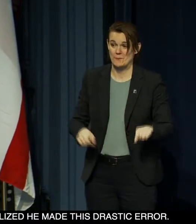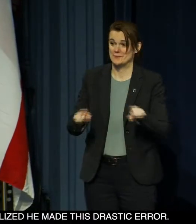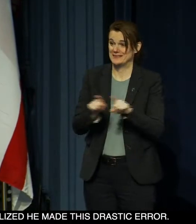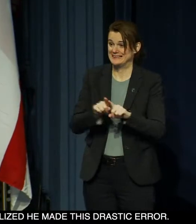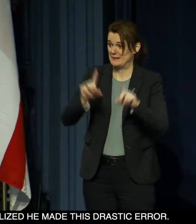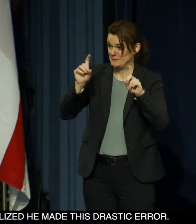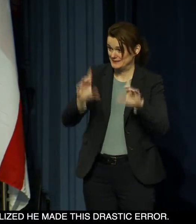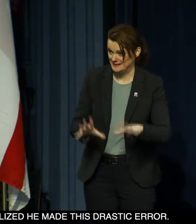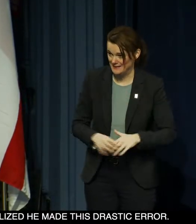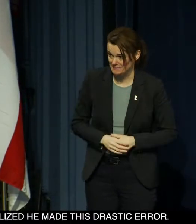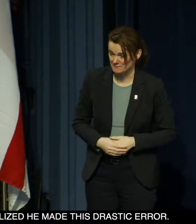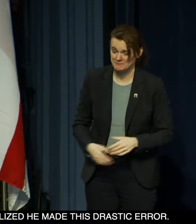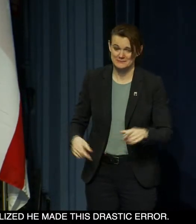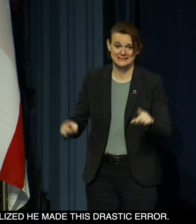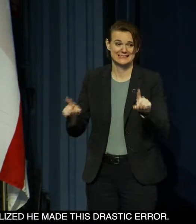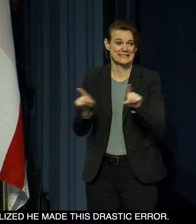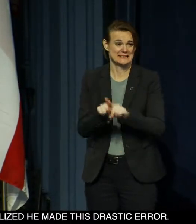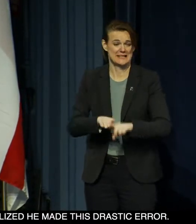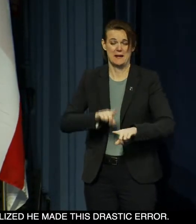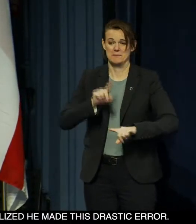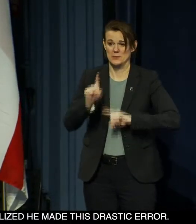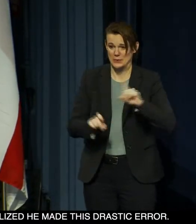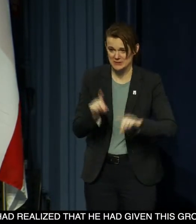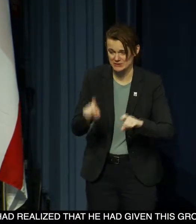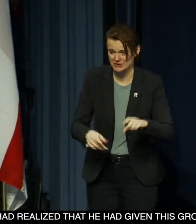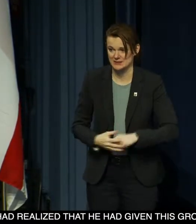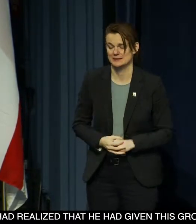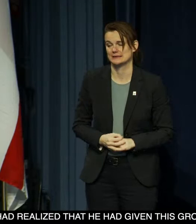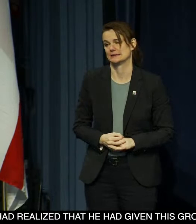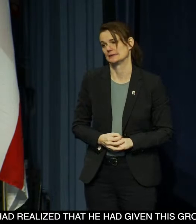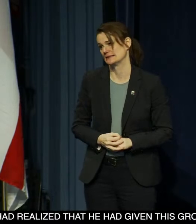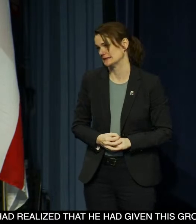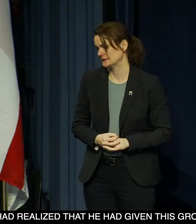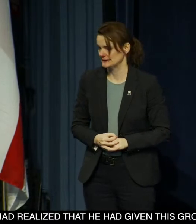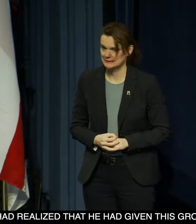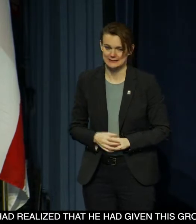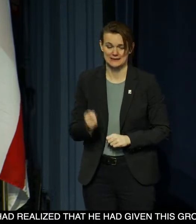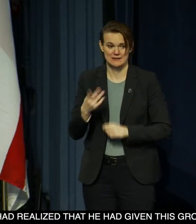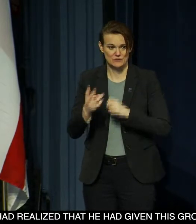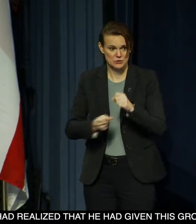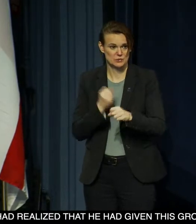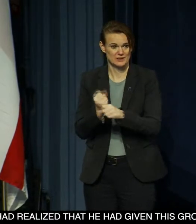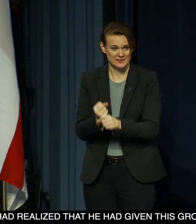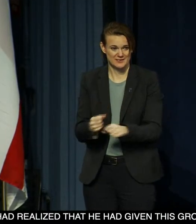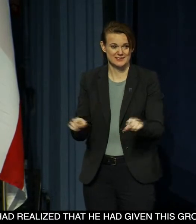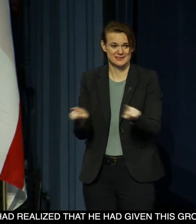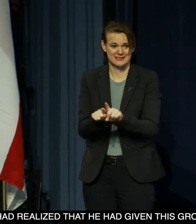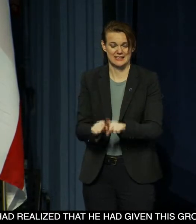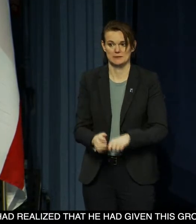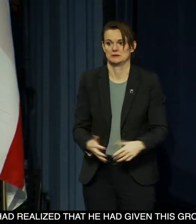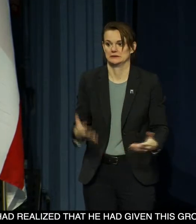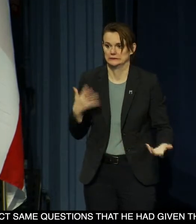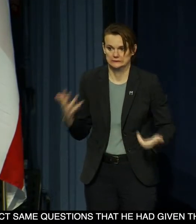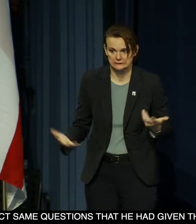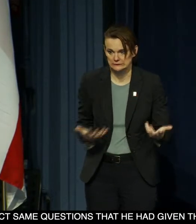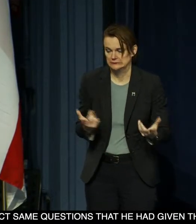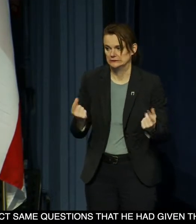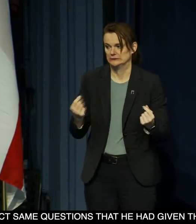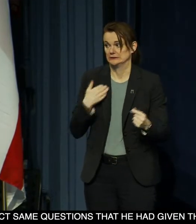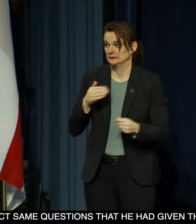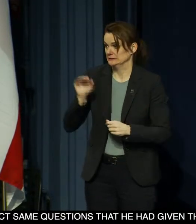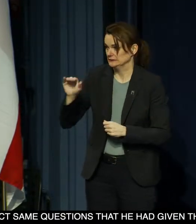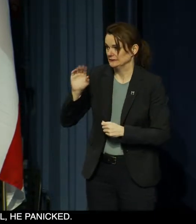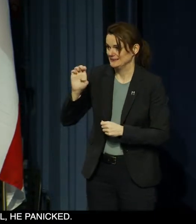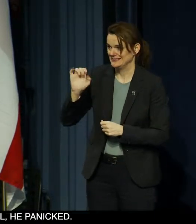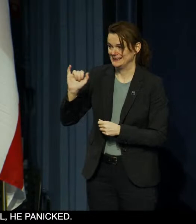same exam with the exact same questions that he had given them a couple of years earlier. Well, he panicked. He ran back to